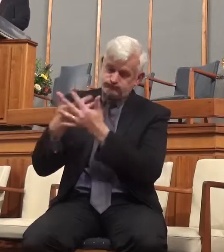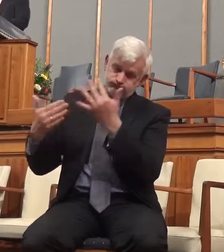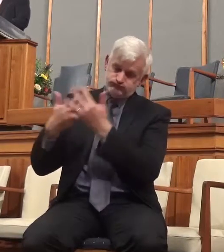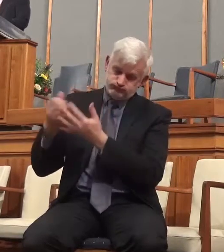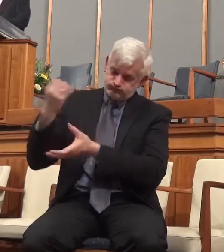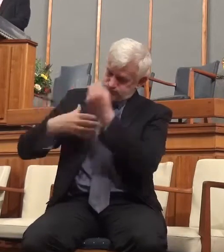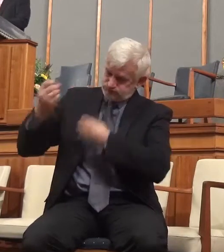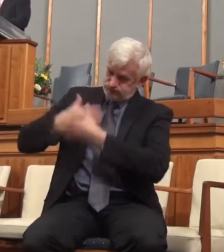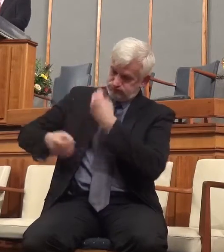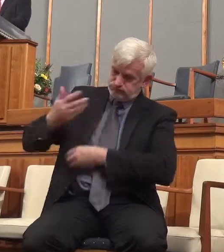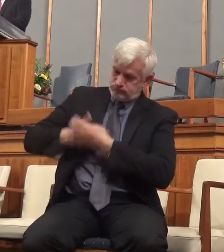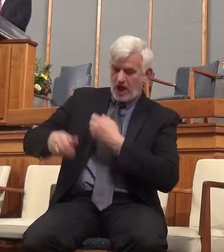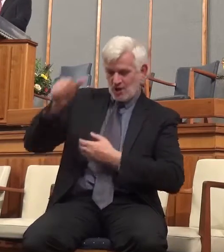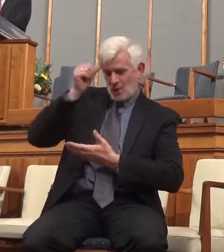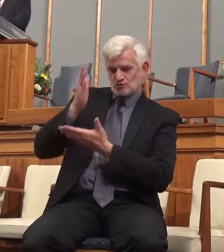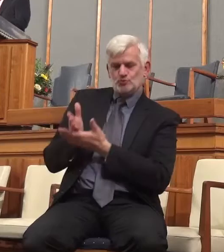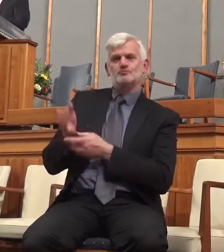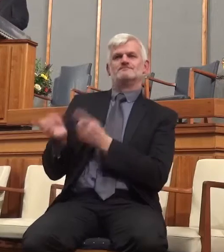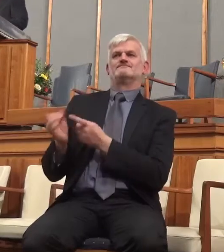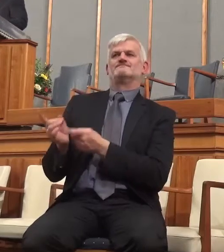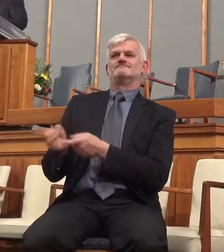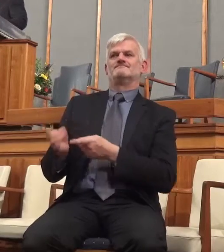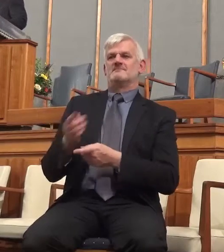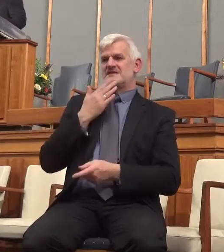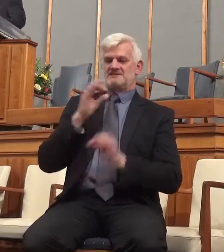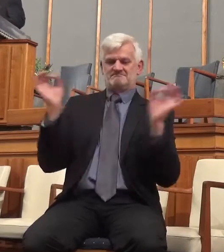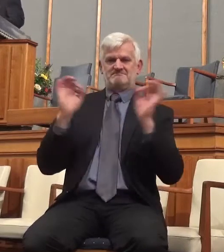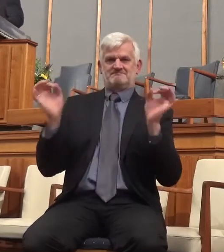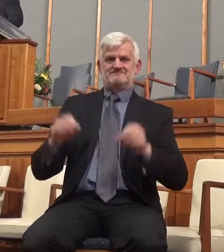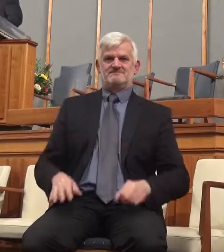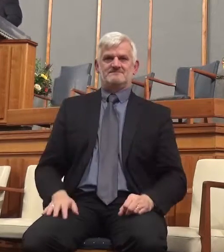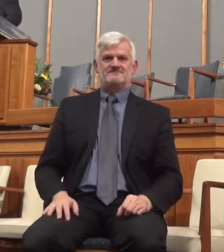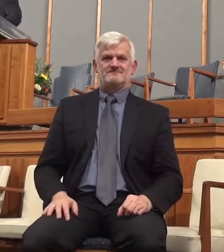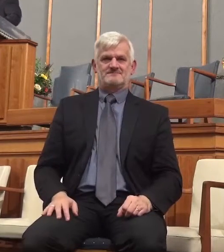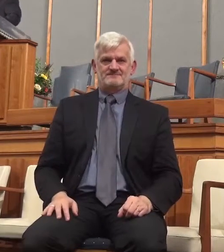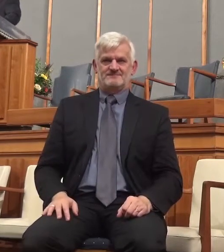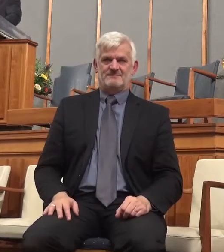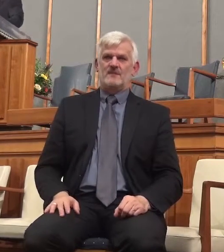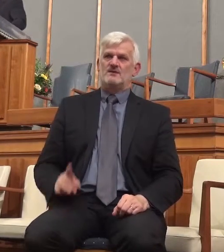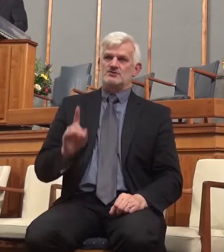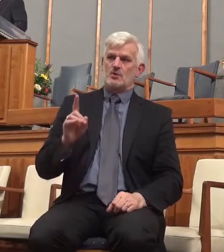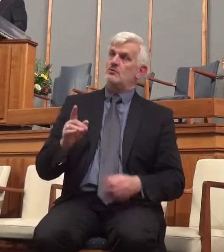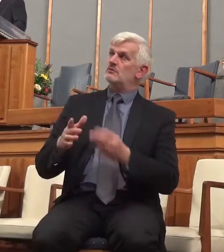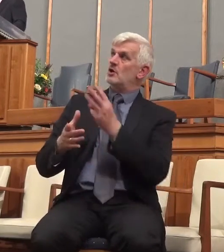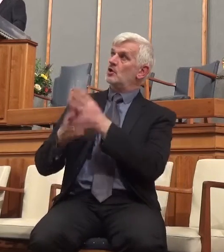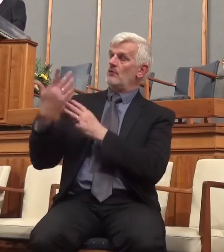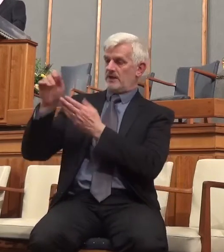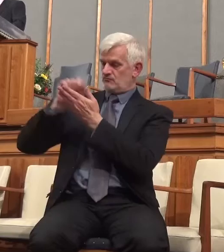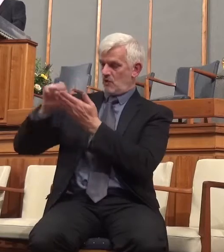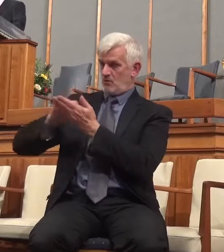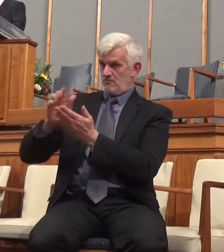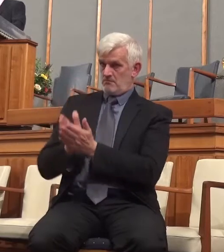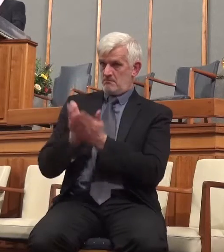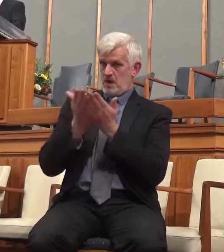is not misplaced. So if God publishes His word, you may at first look at it